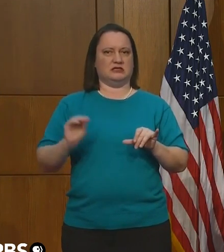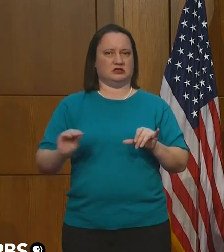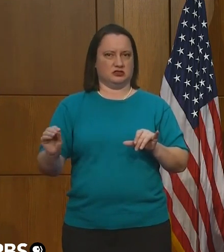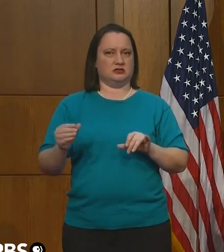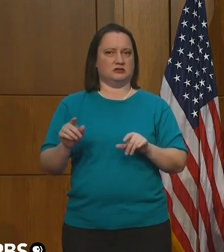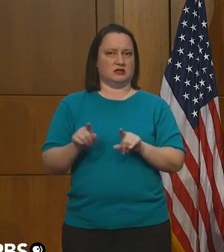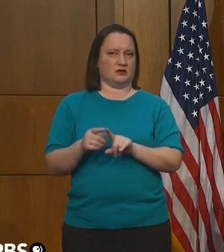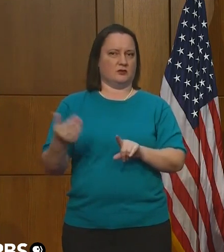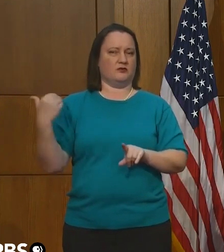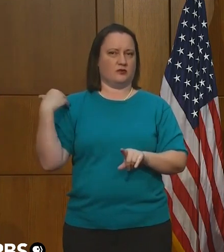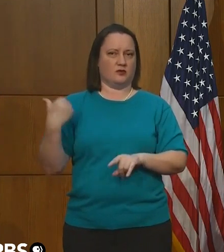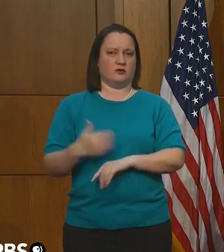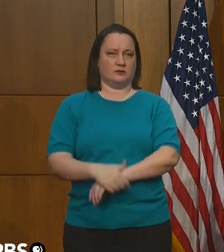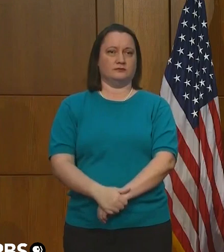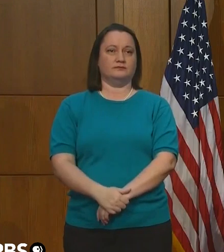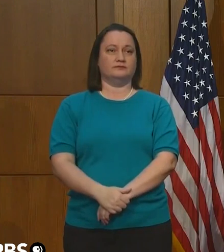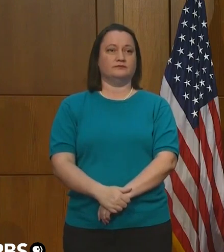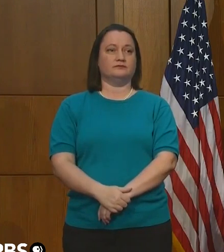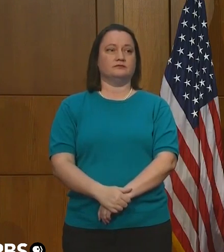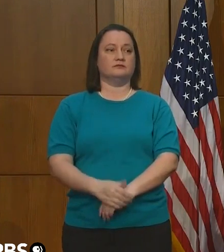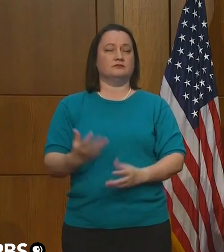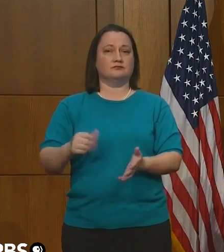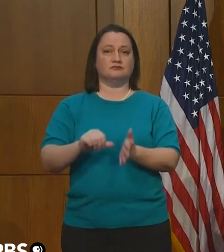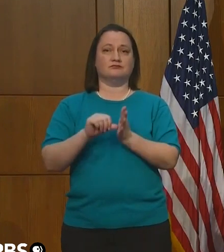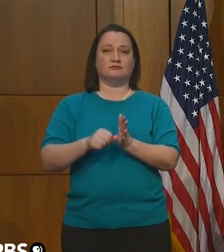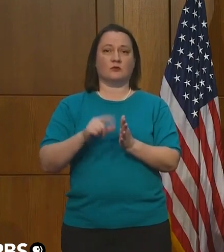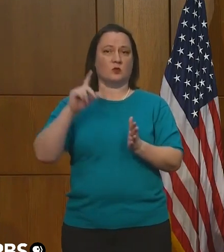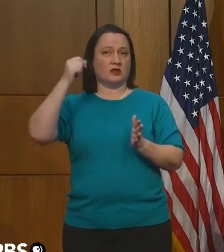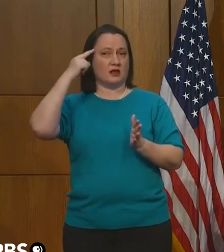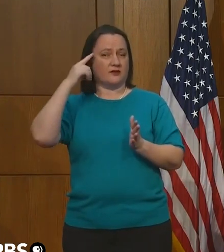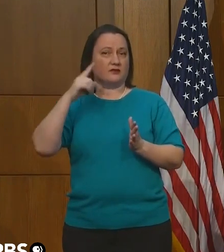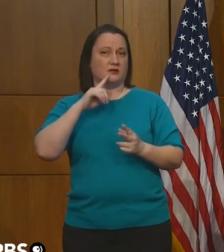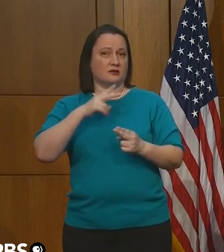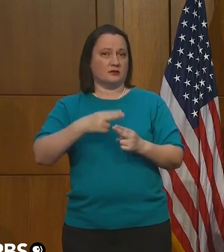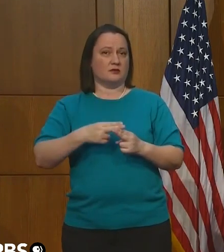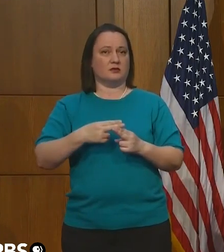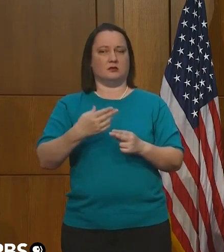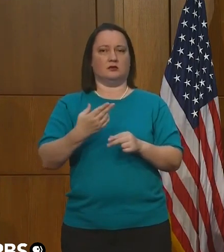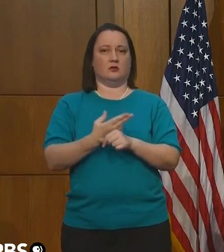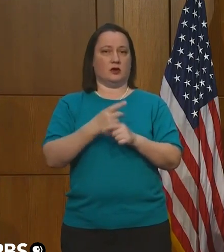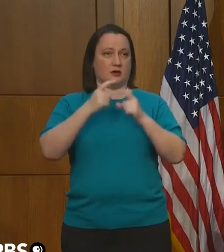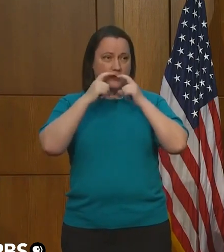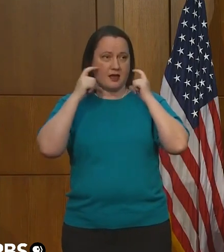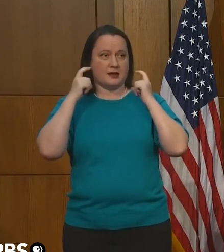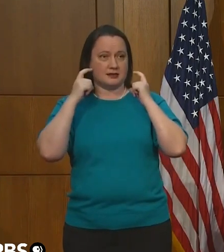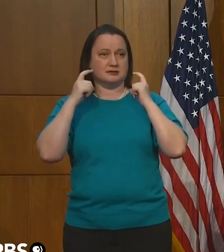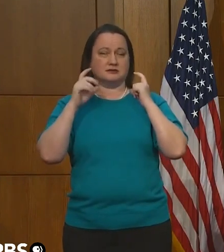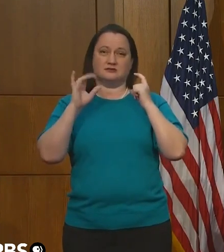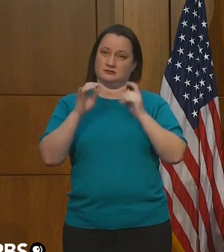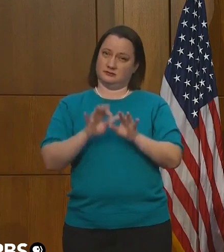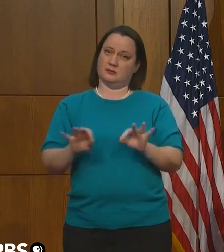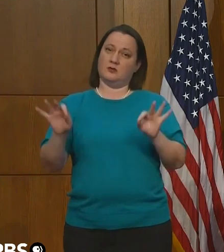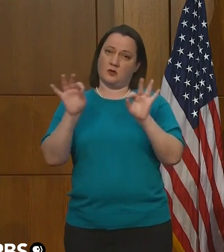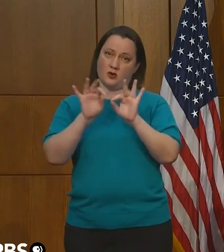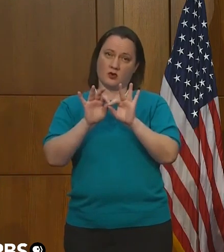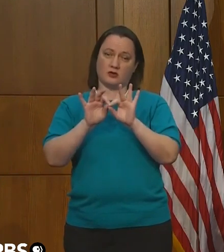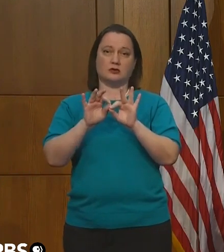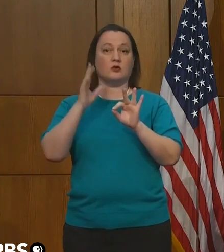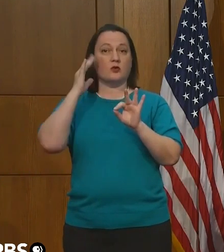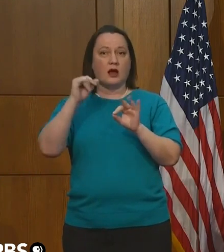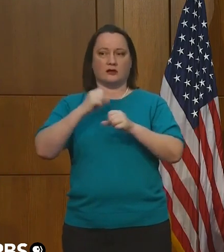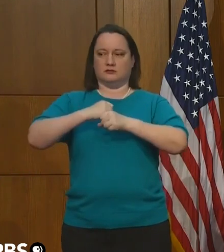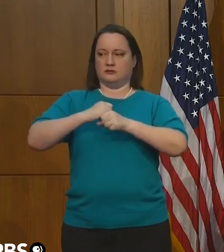reported previously. Just want to underscore what the governor said about wearing masks. It's very important, and it's about protecting